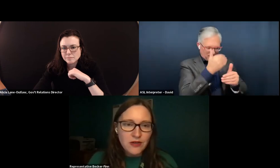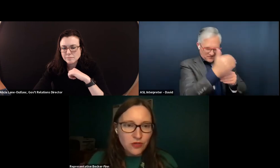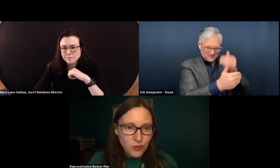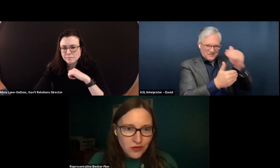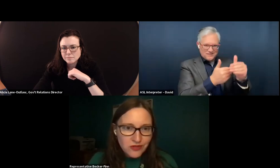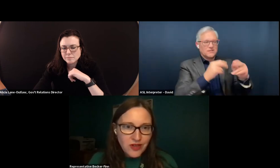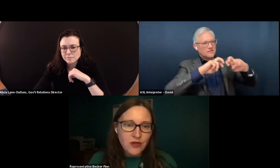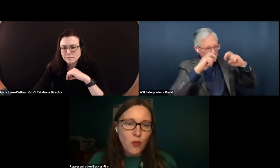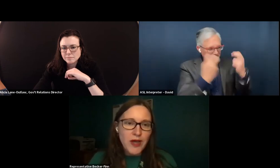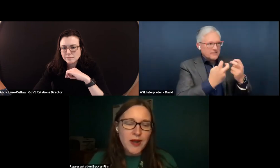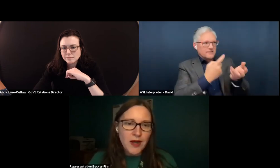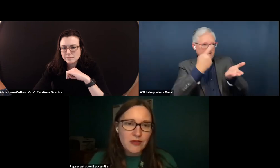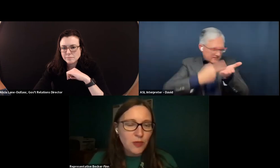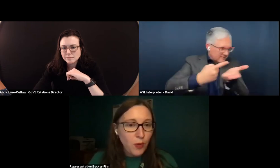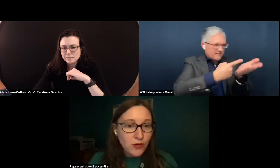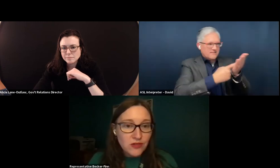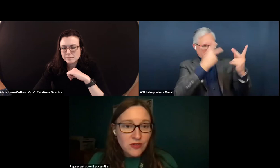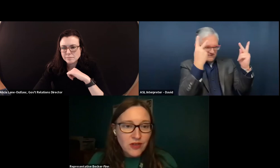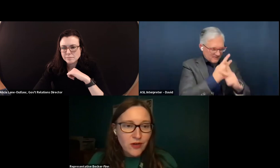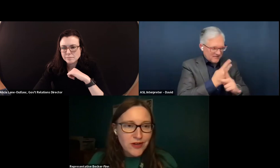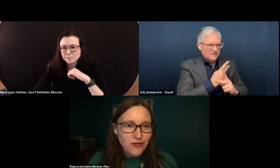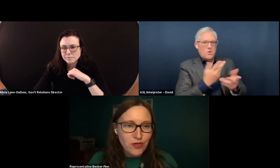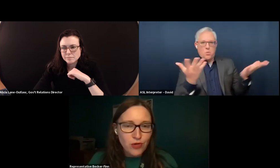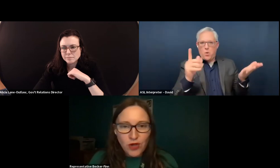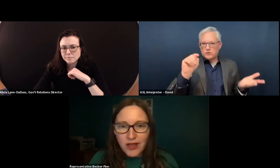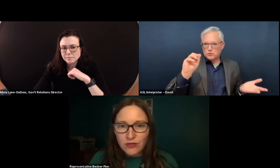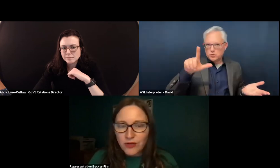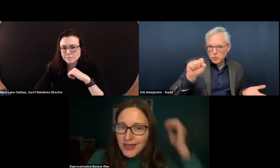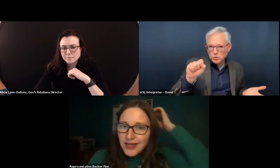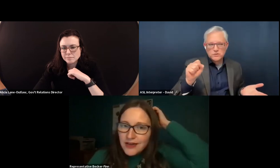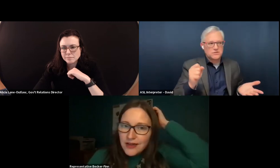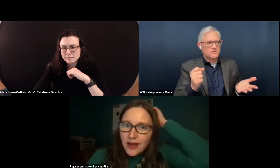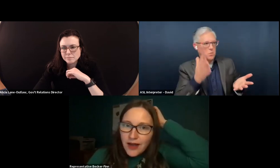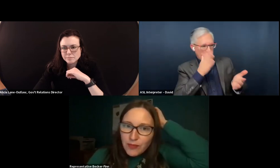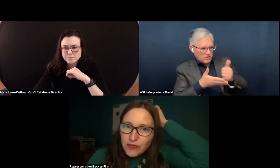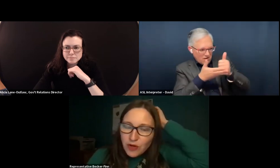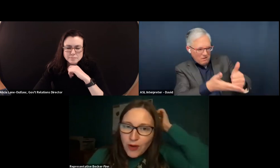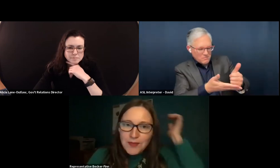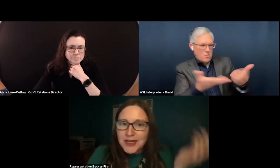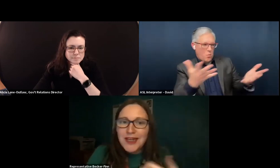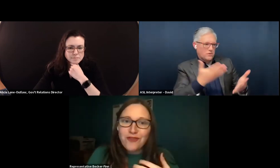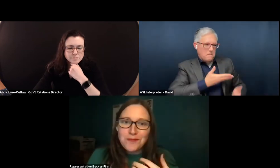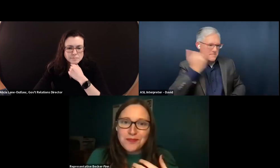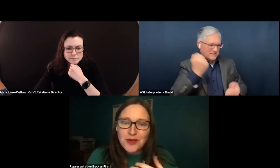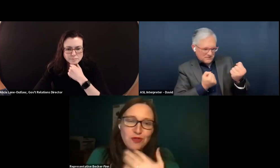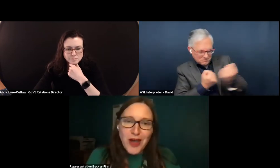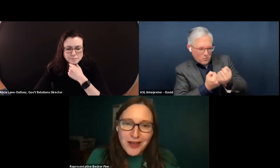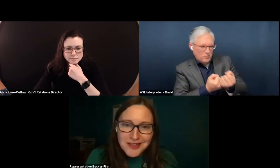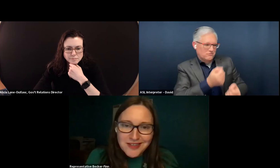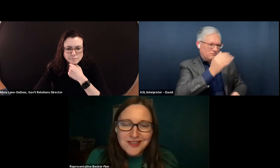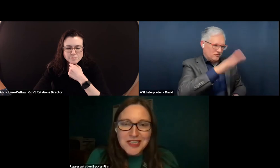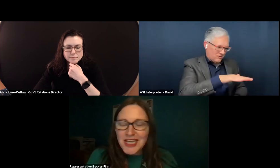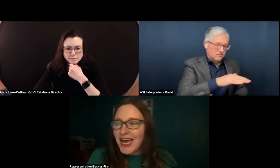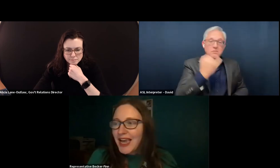what tools and what supports your individual child would need. So, I mean, if your